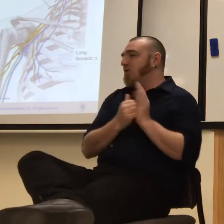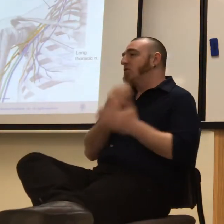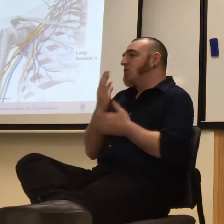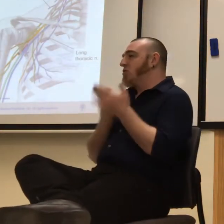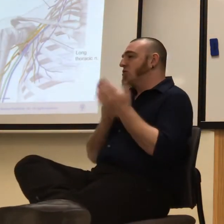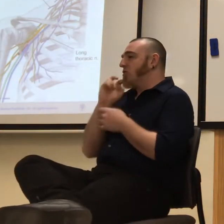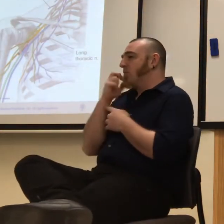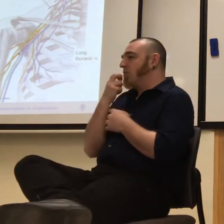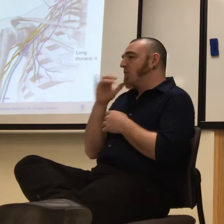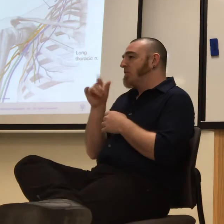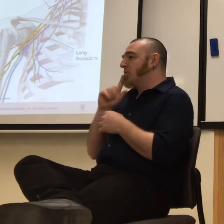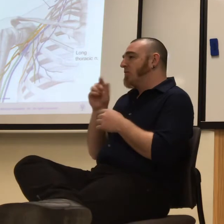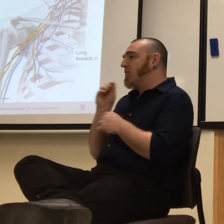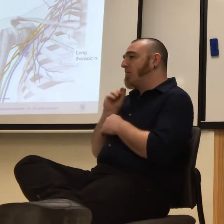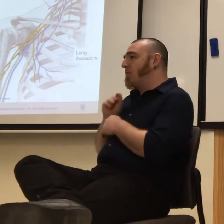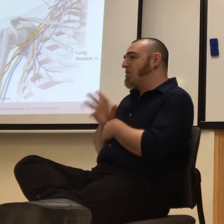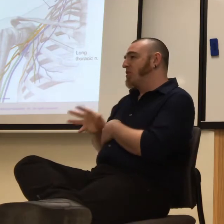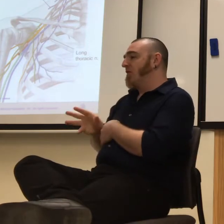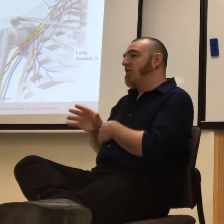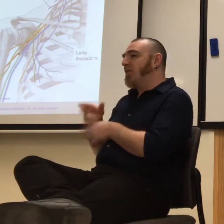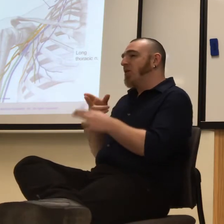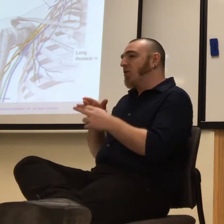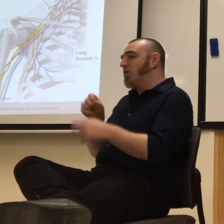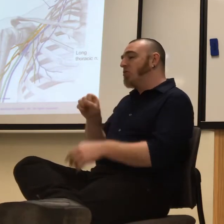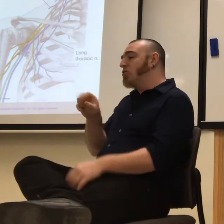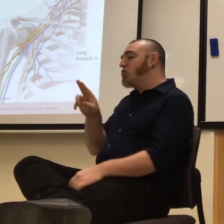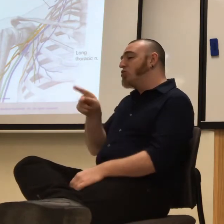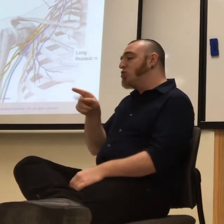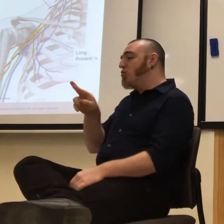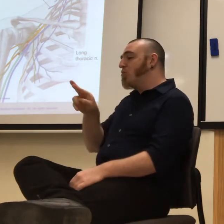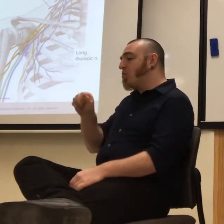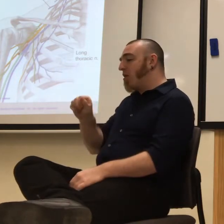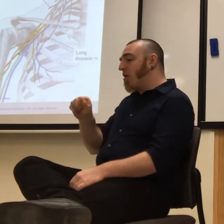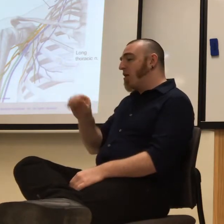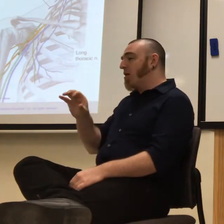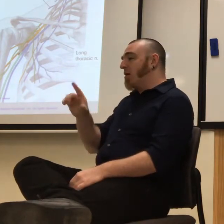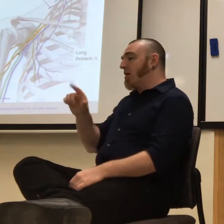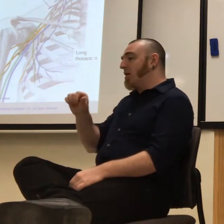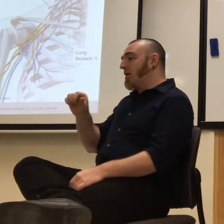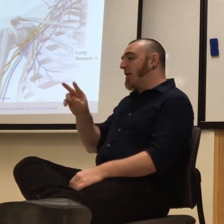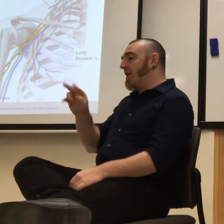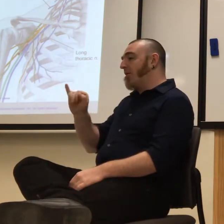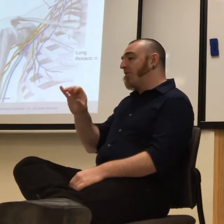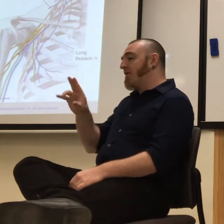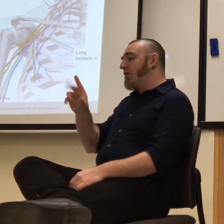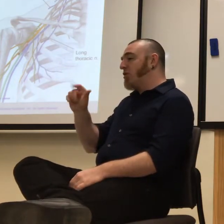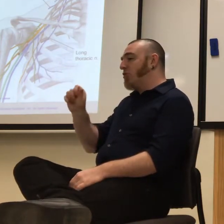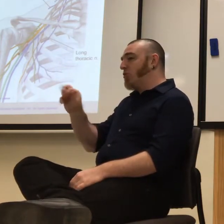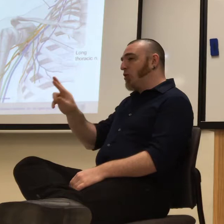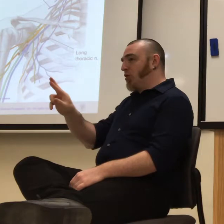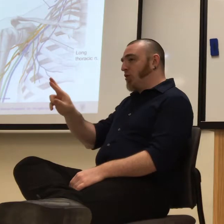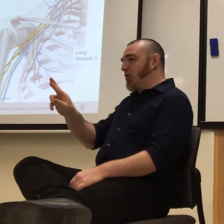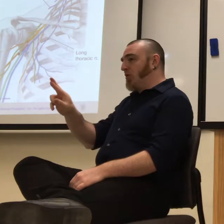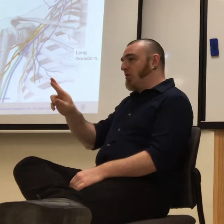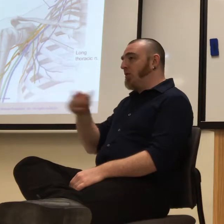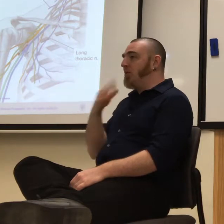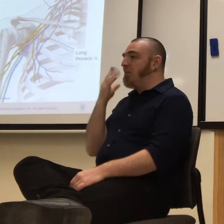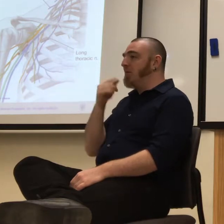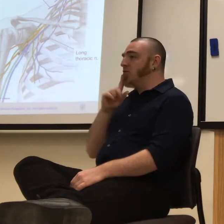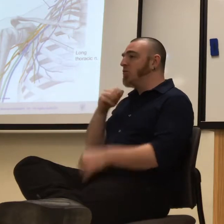that are called supraclavicular branches, because they're branching off the brachial plexus superior to the